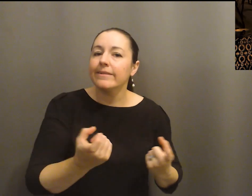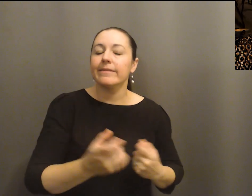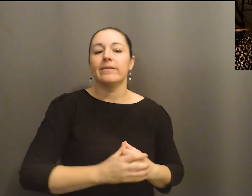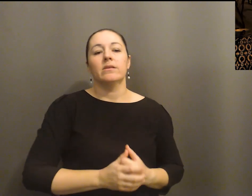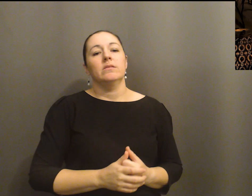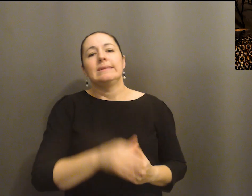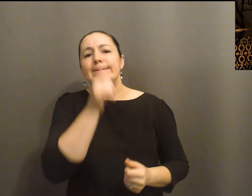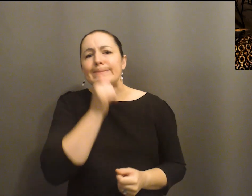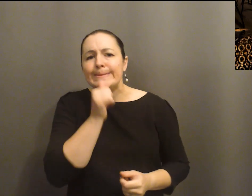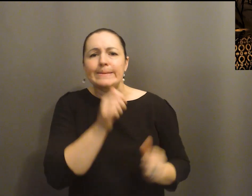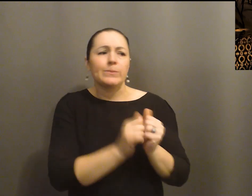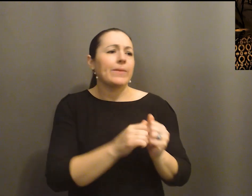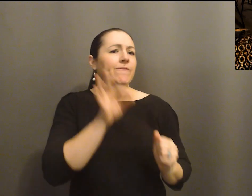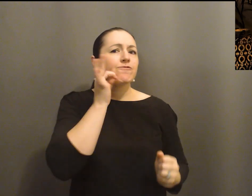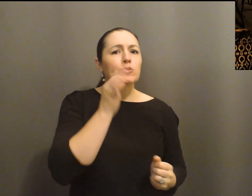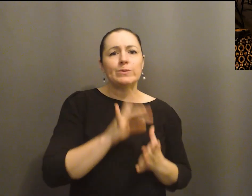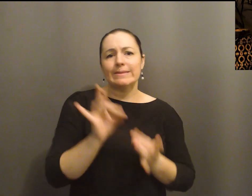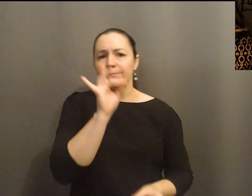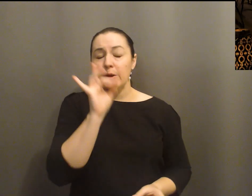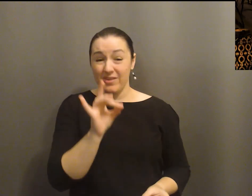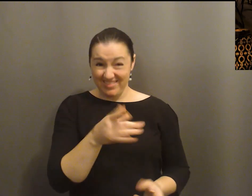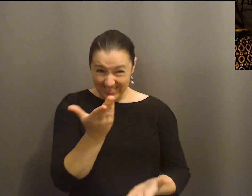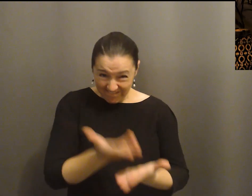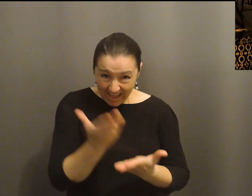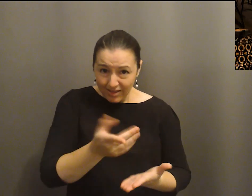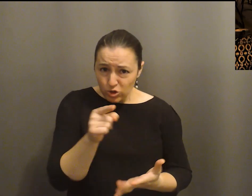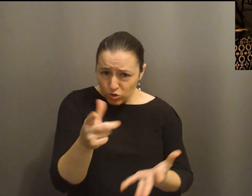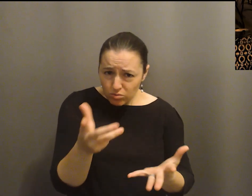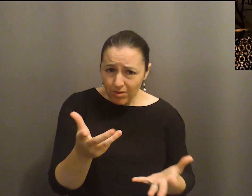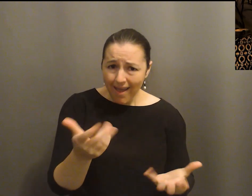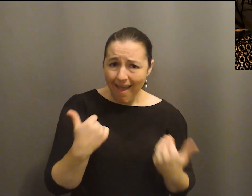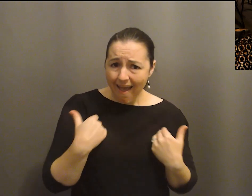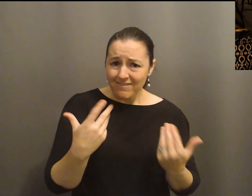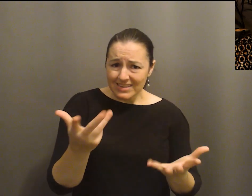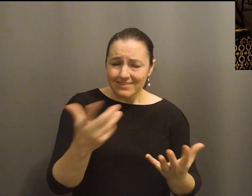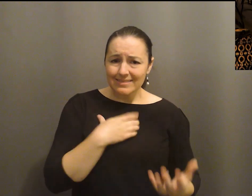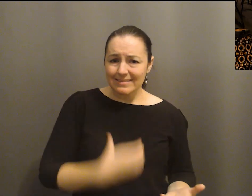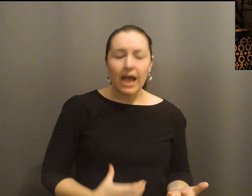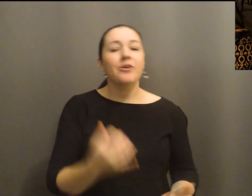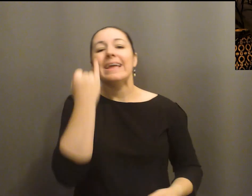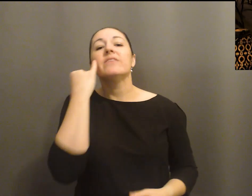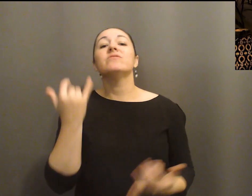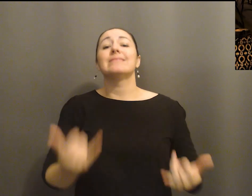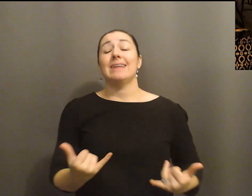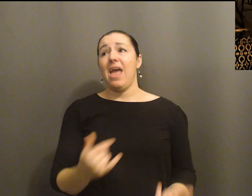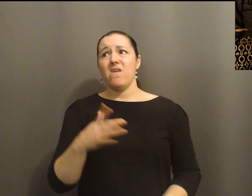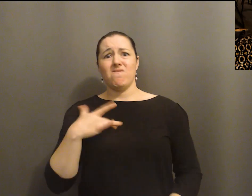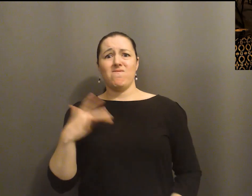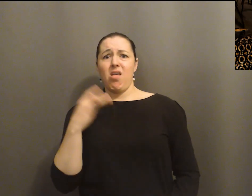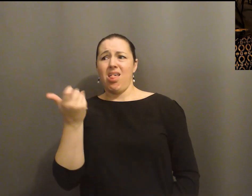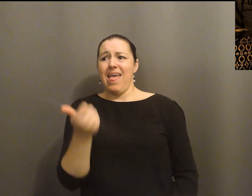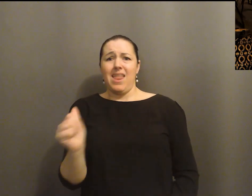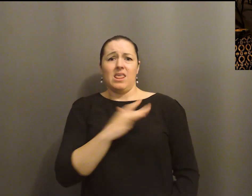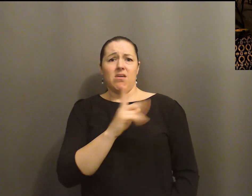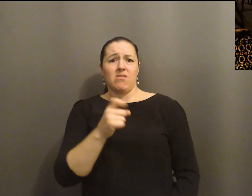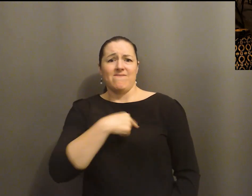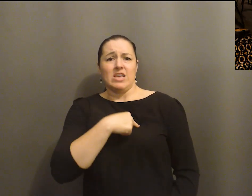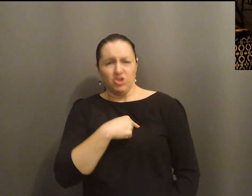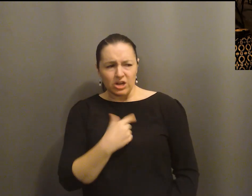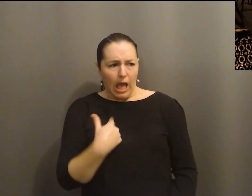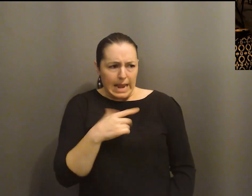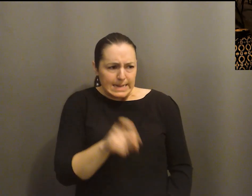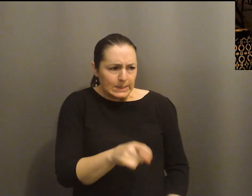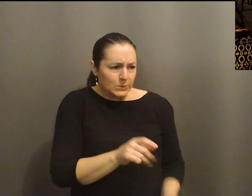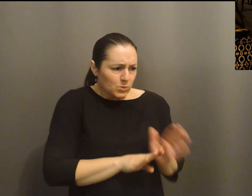When it goes with Dealing with this fruit Of the Spirit The fact that we have a desire If today you felt Any conviction If today you were just like Man I know I need to grow In this